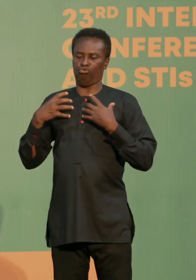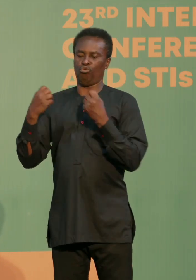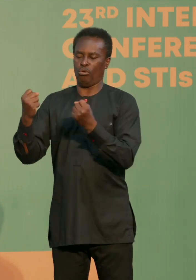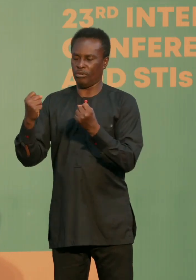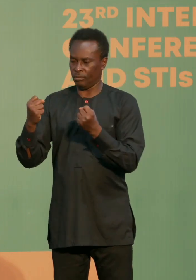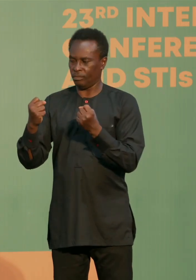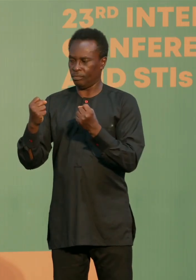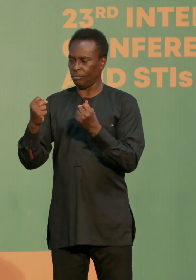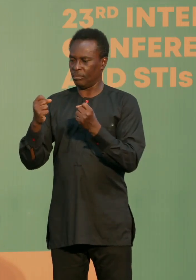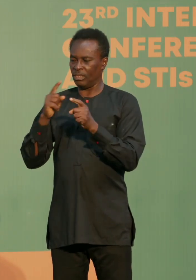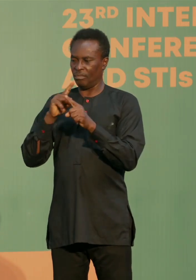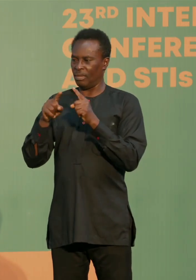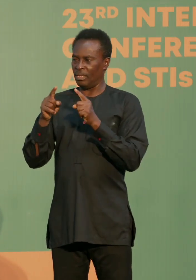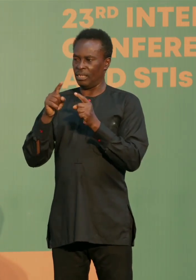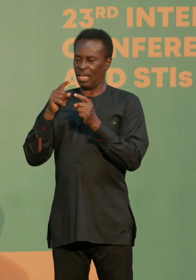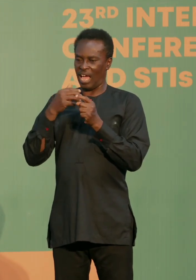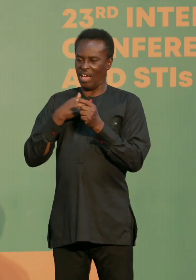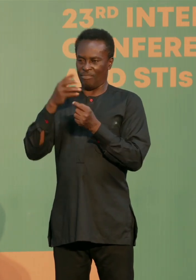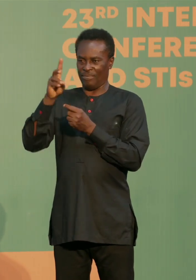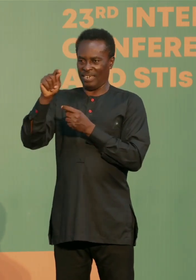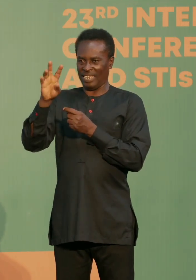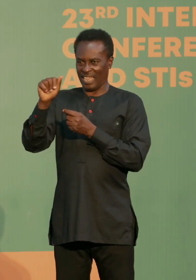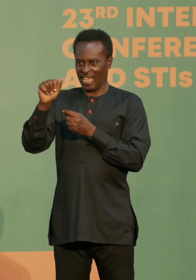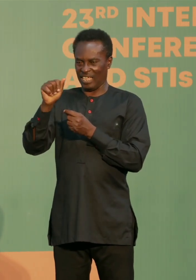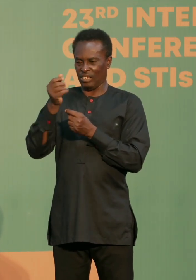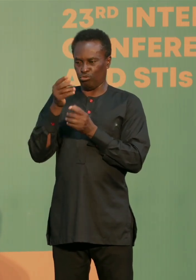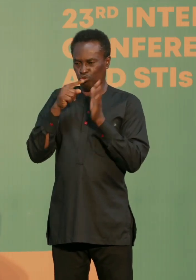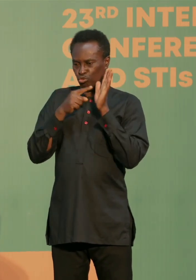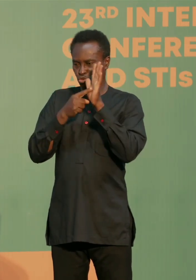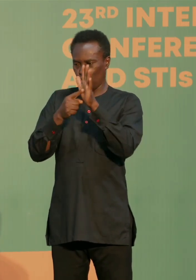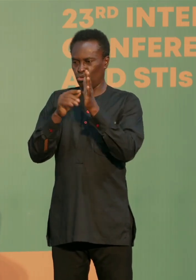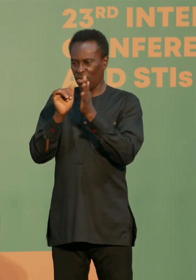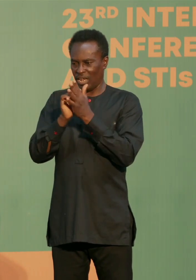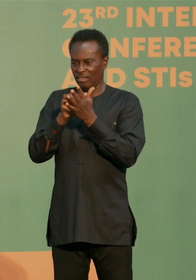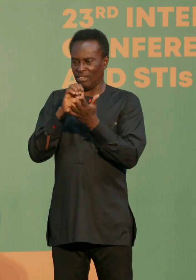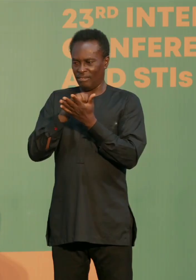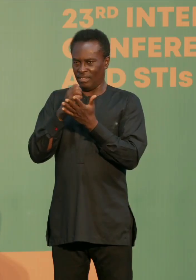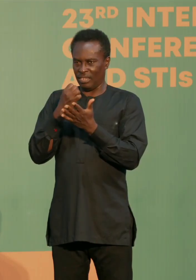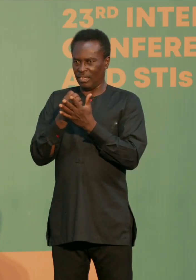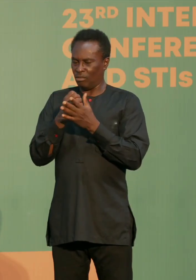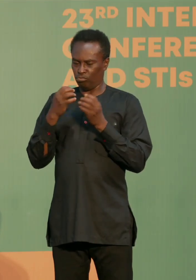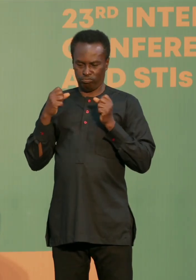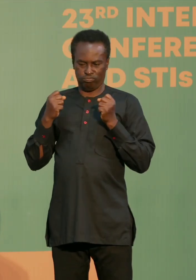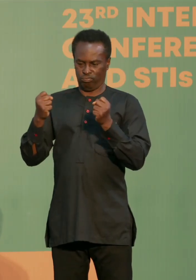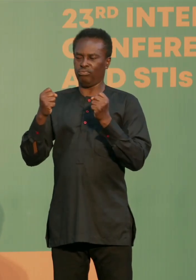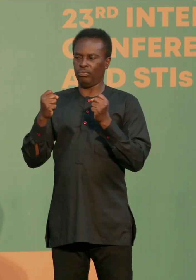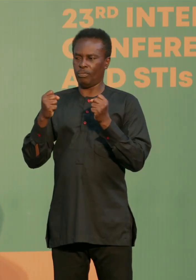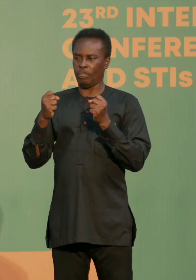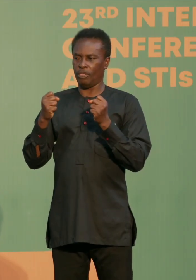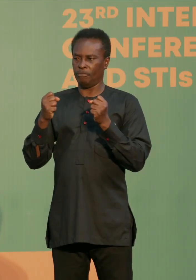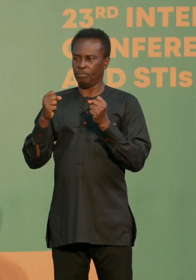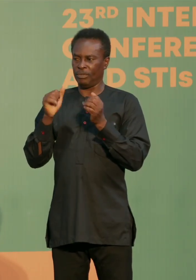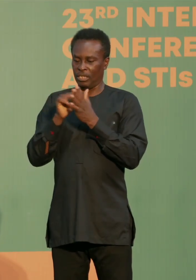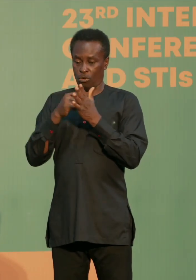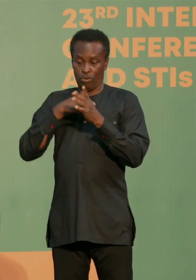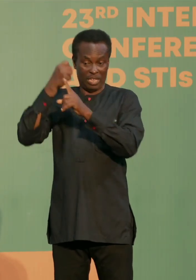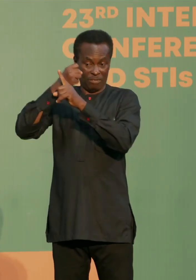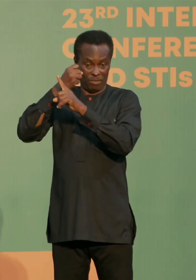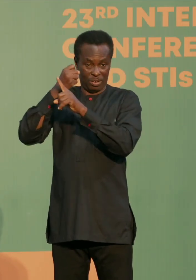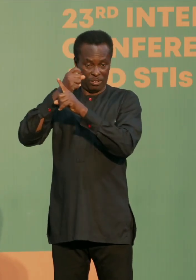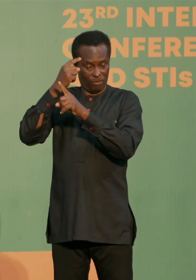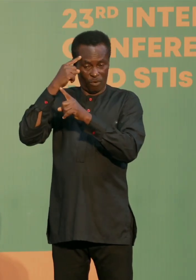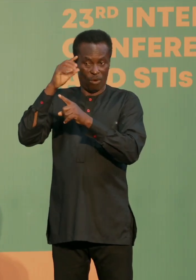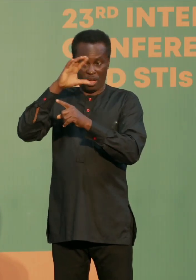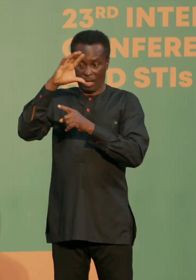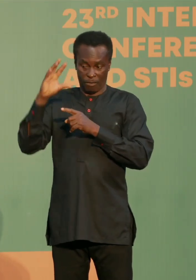there's new data to show that you also can get efficacy for a single dose. And we're advocating for African